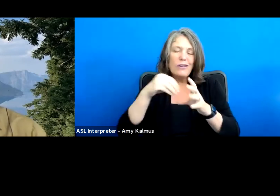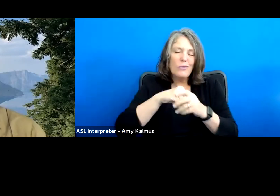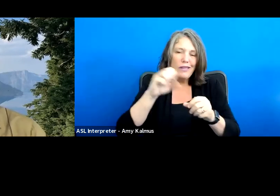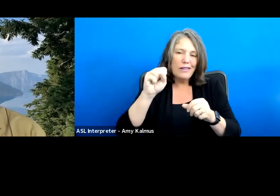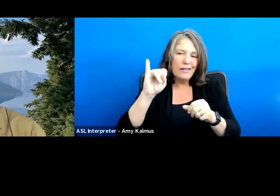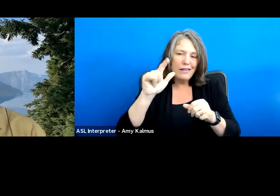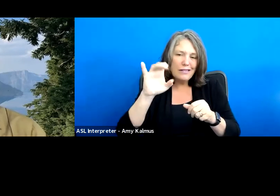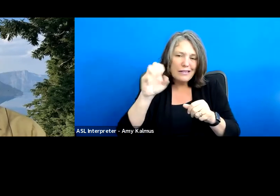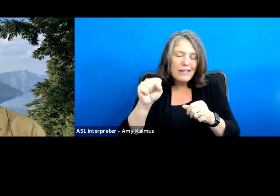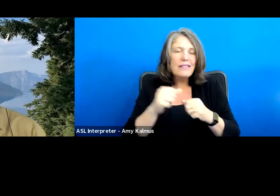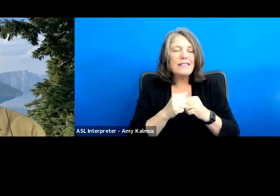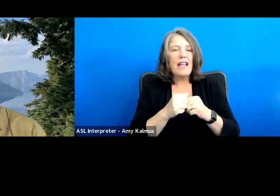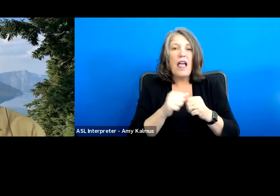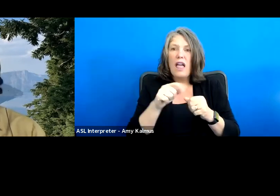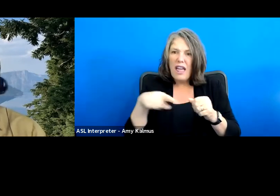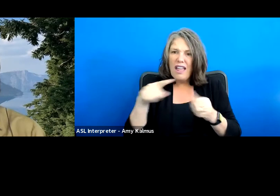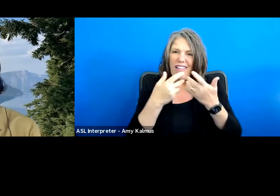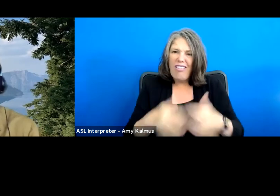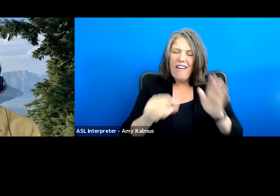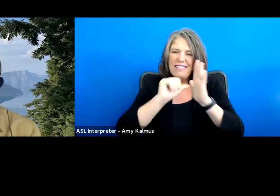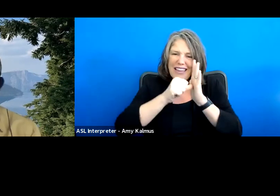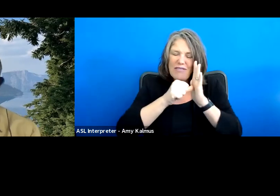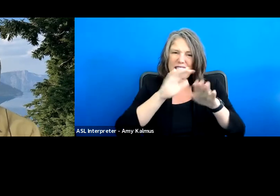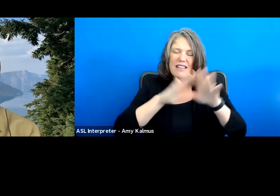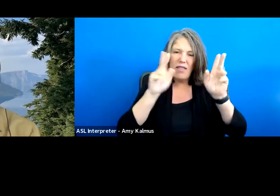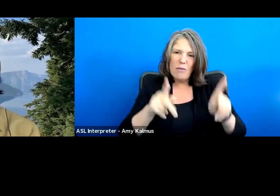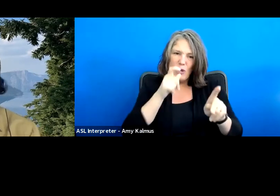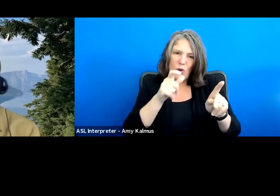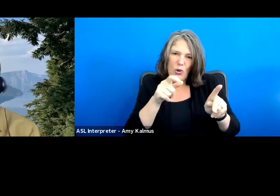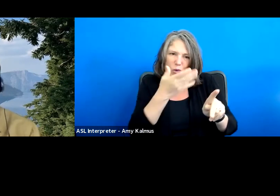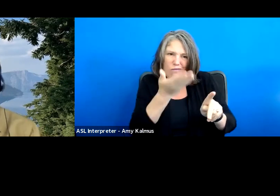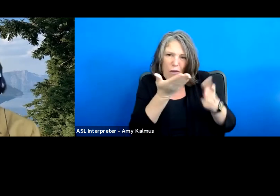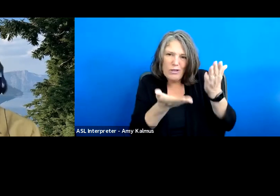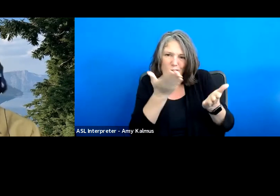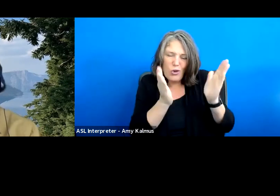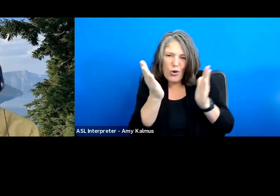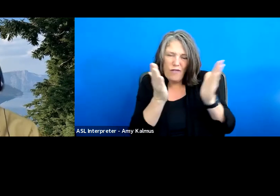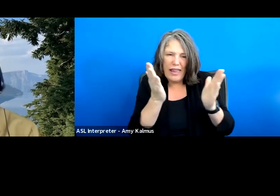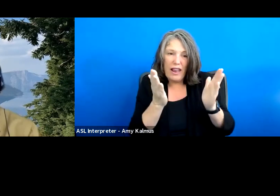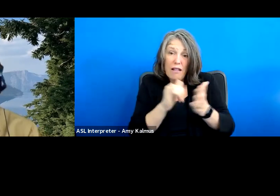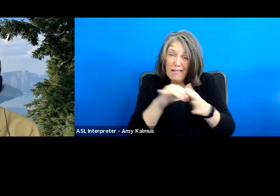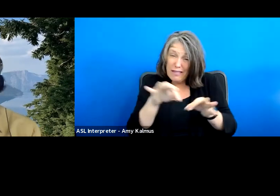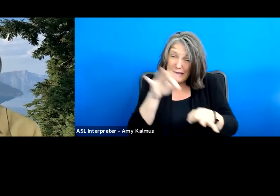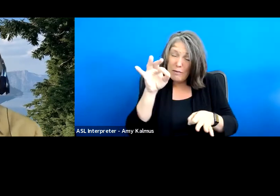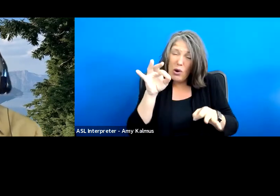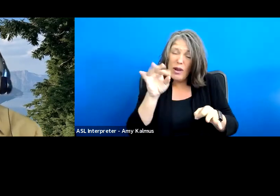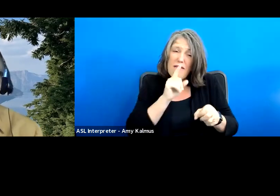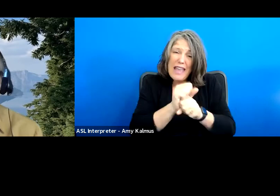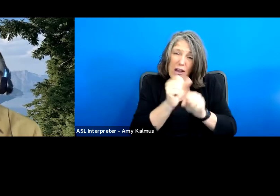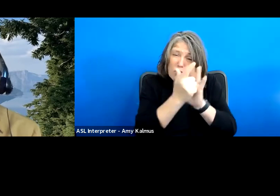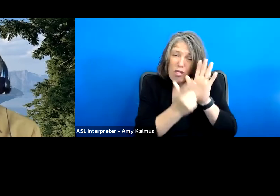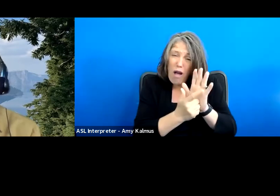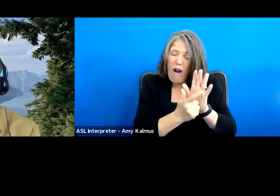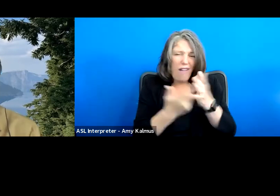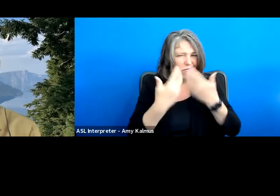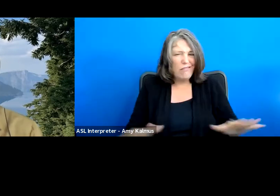SILCs, they'd lost the emphasis on the person served. They'd lost the spirit of the actual law. So